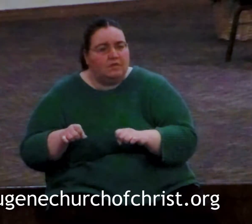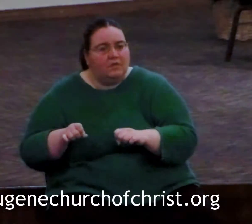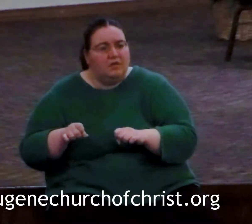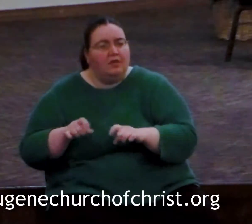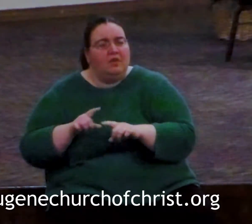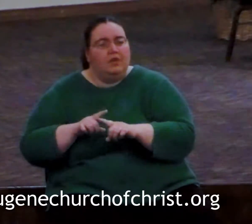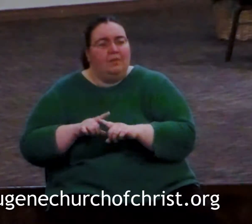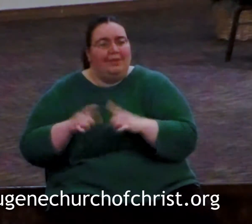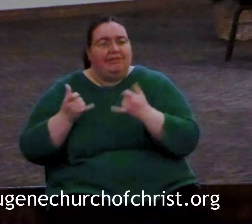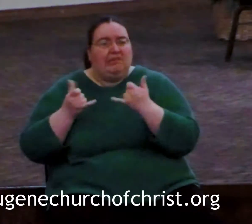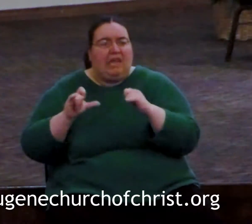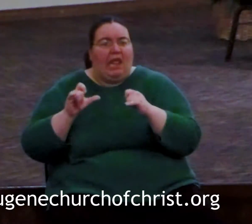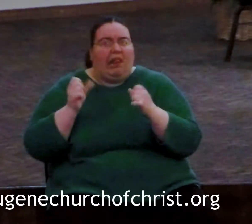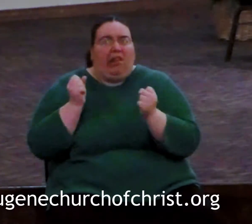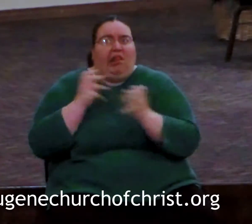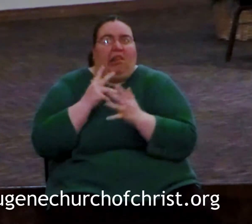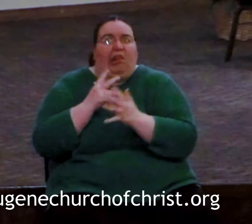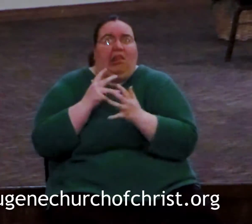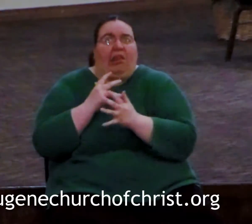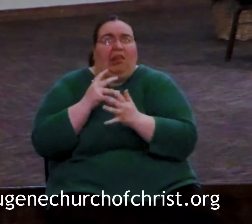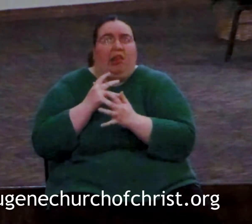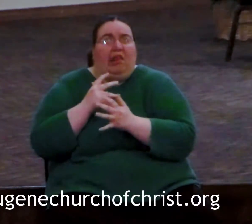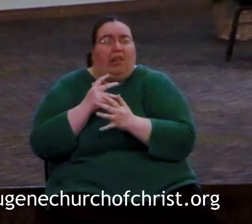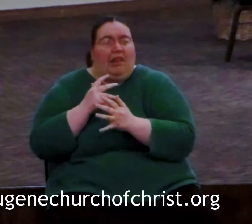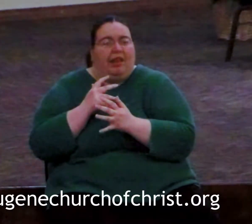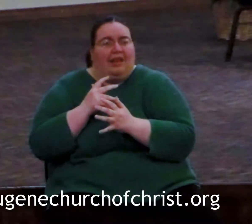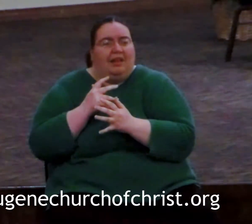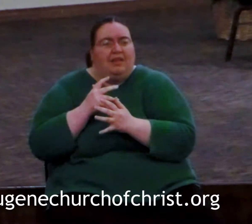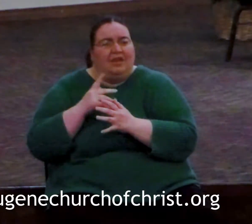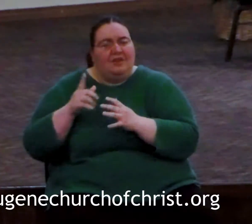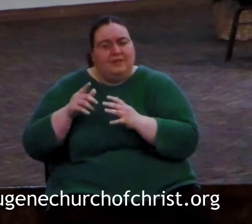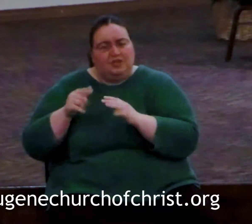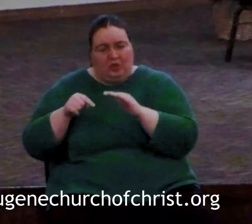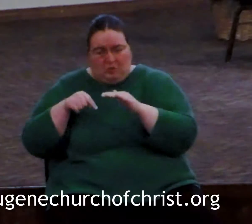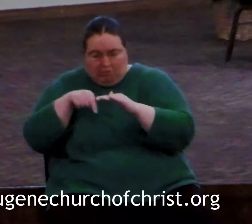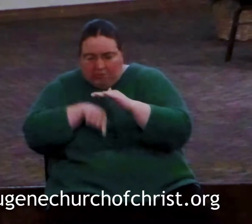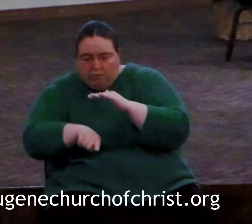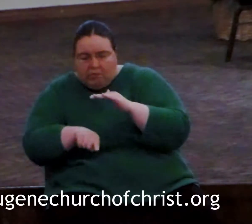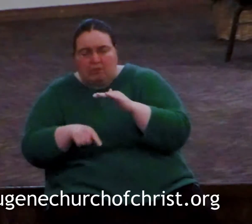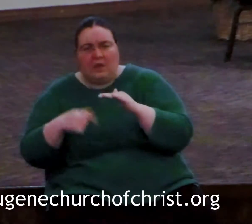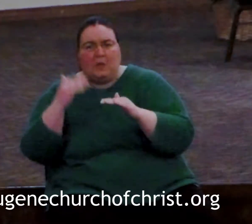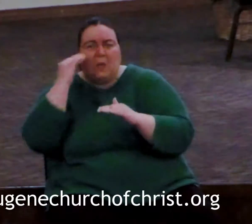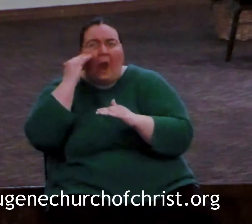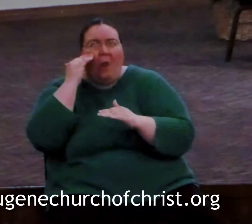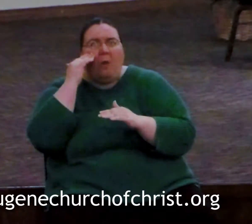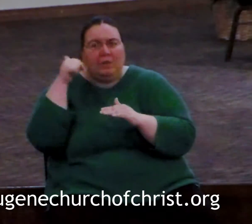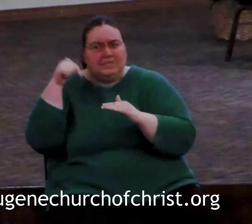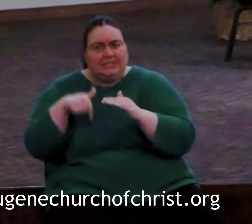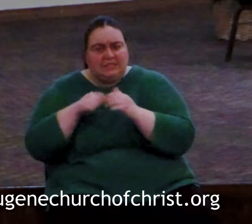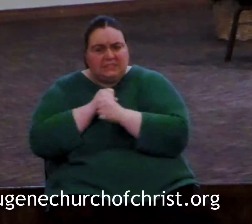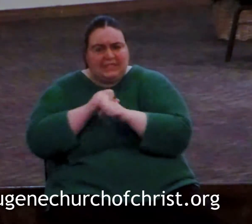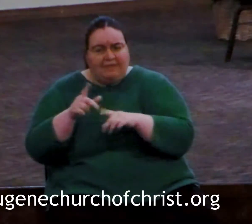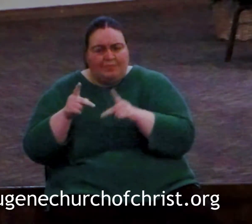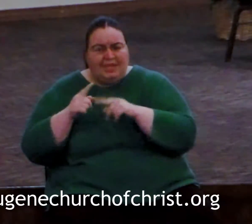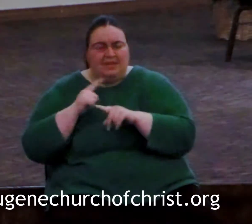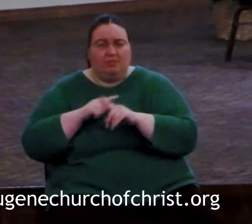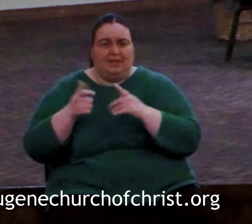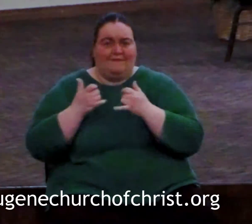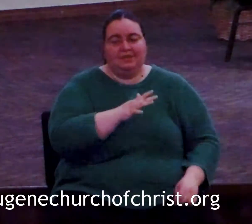I'm below ground. I am in the one safe place that I can be in, and yet the fear gets to